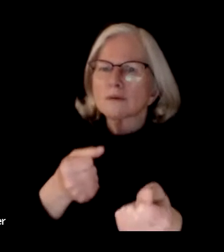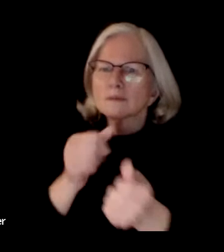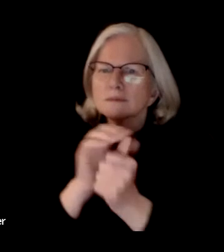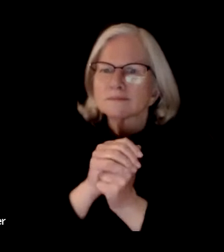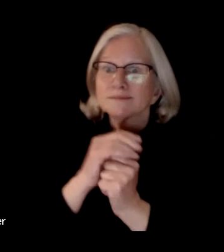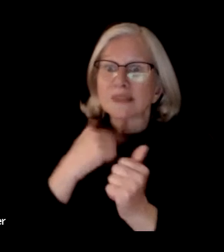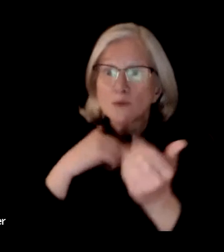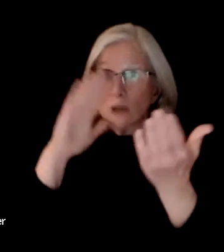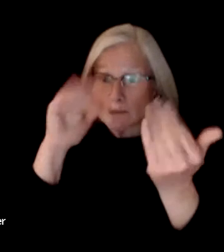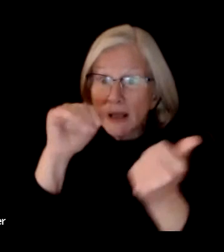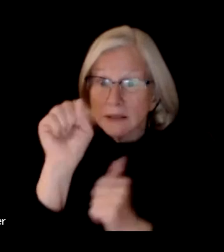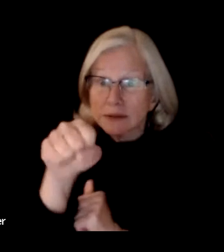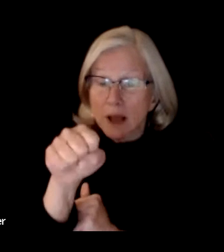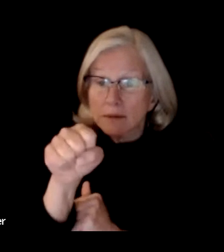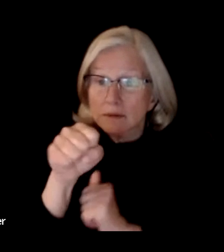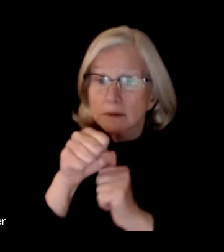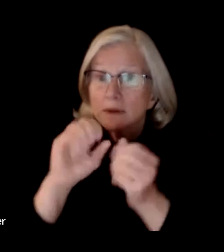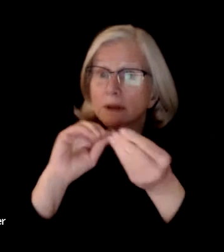numbers to go up,